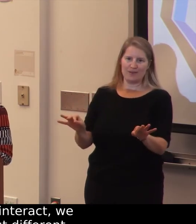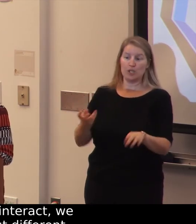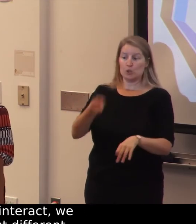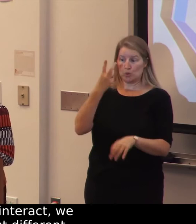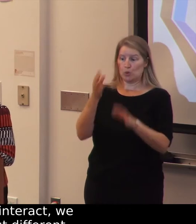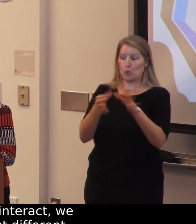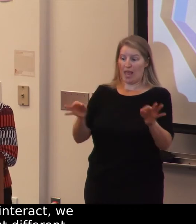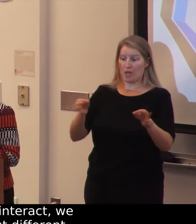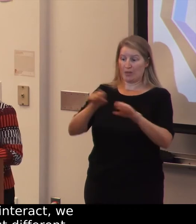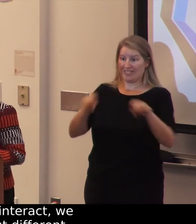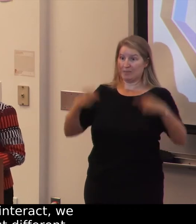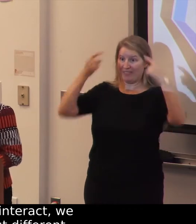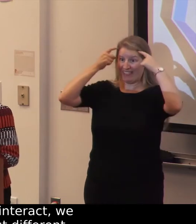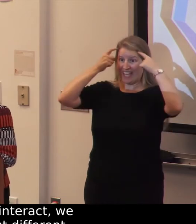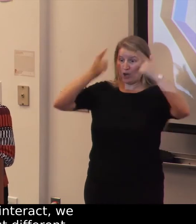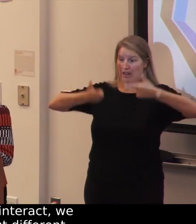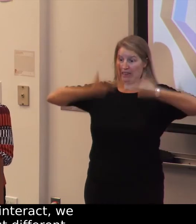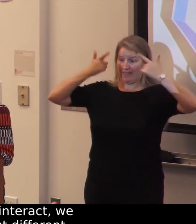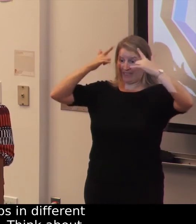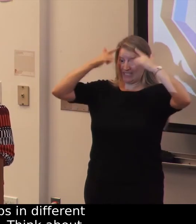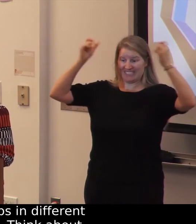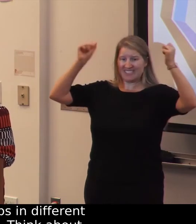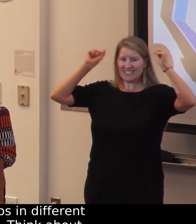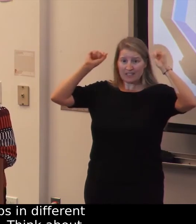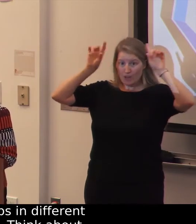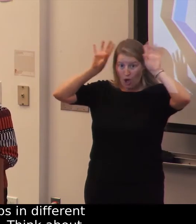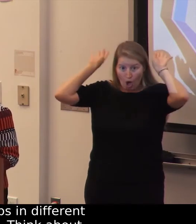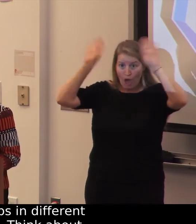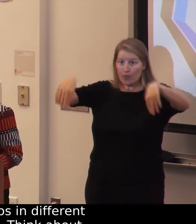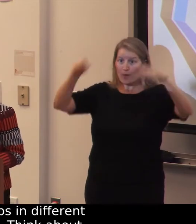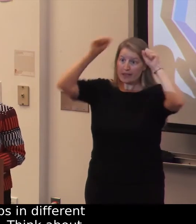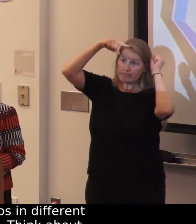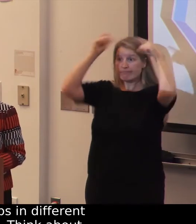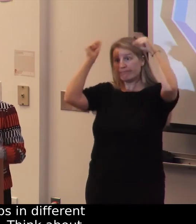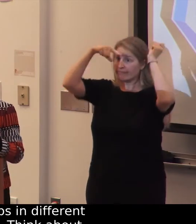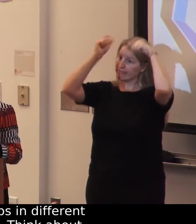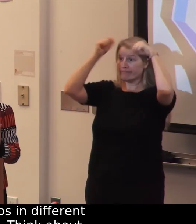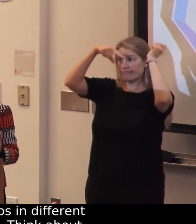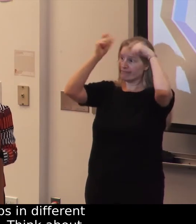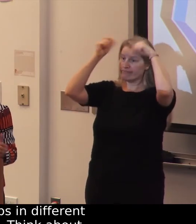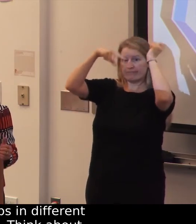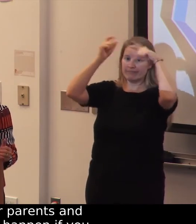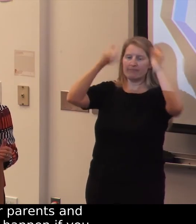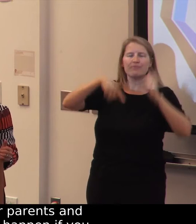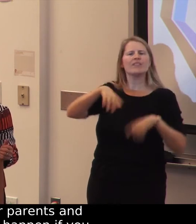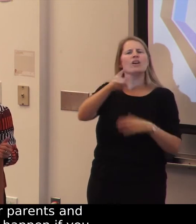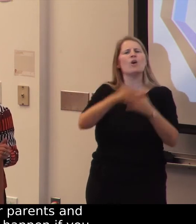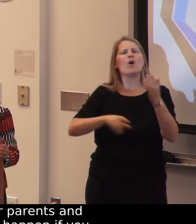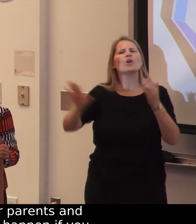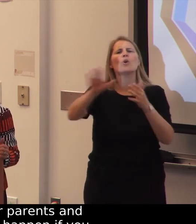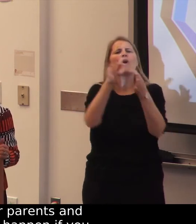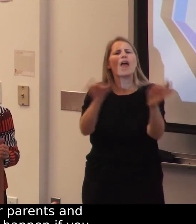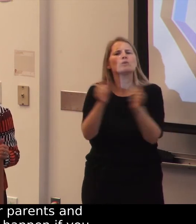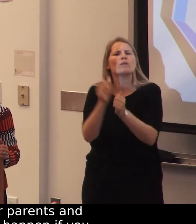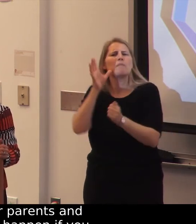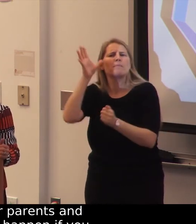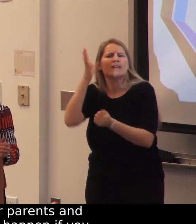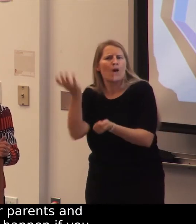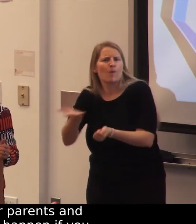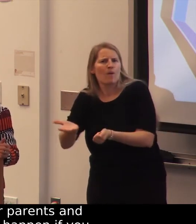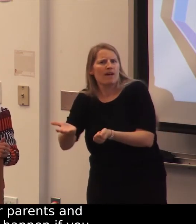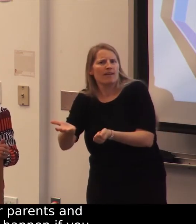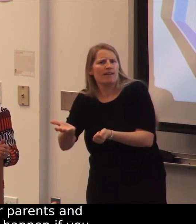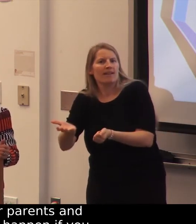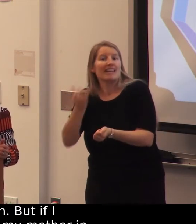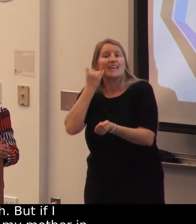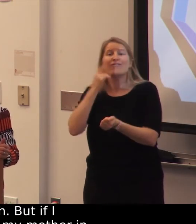systems interact. We carry out different functions. We establish relationships in different languages. Think about what languages you speak to your parents, right? And what would